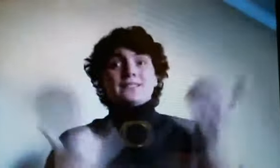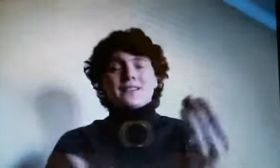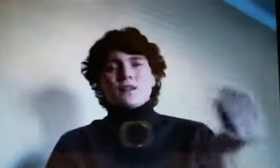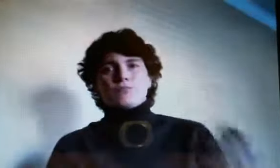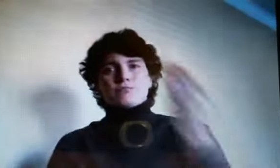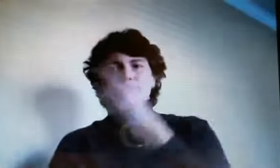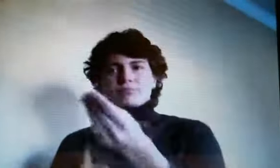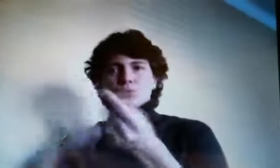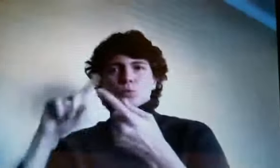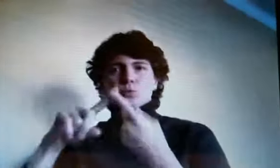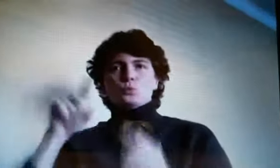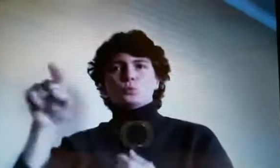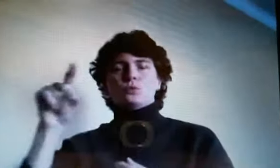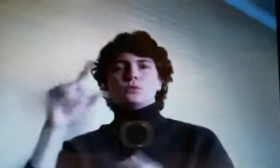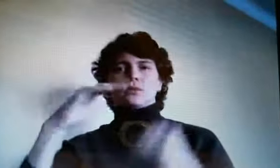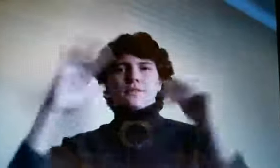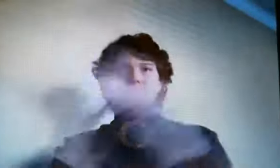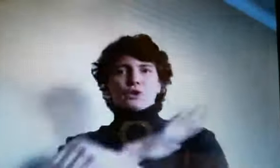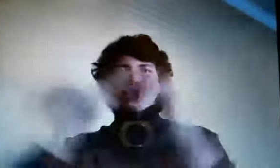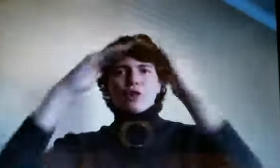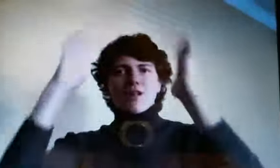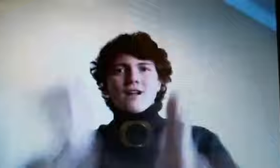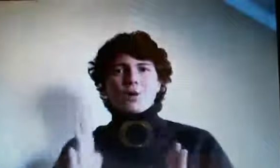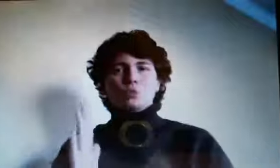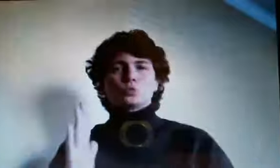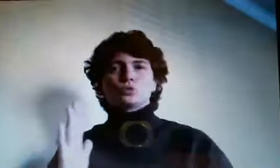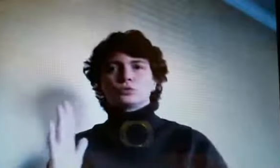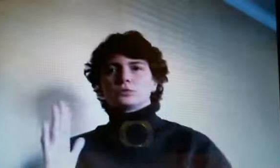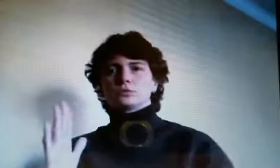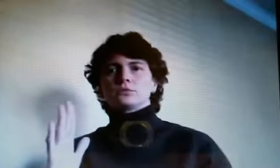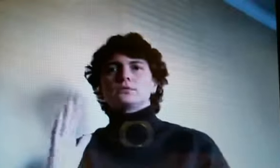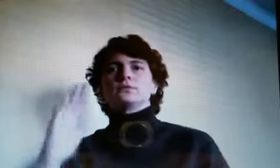So the vote will be made, and then it will be passed on to the full House.